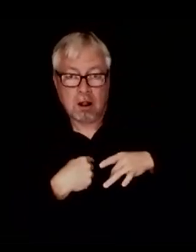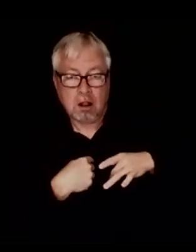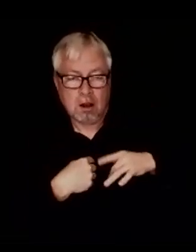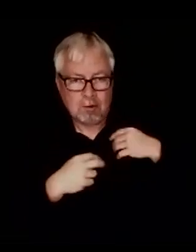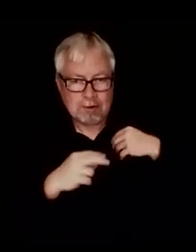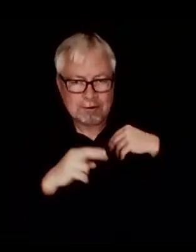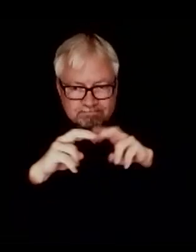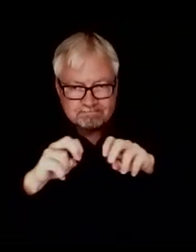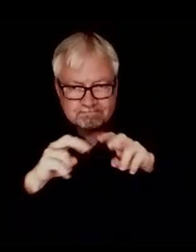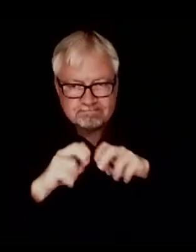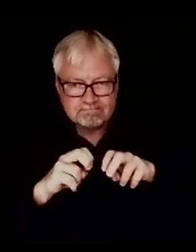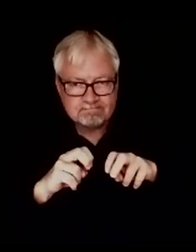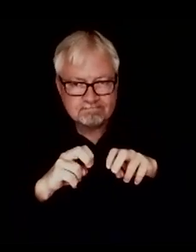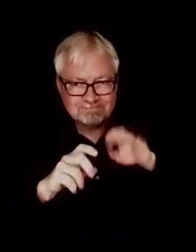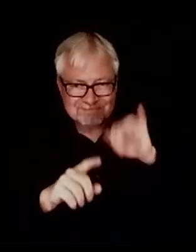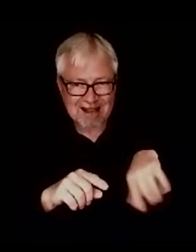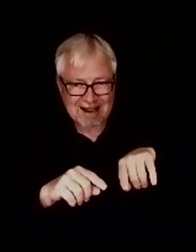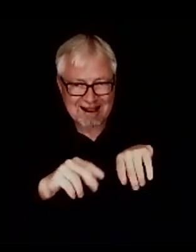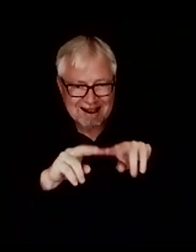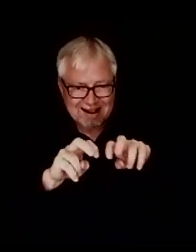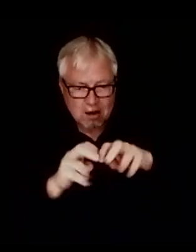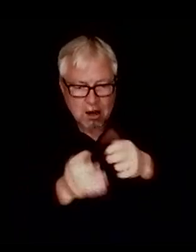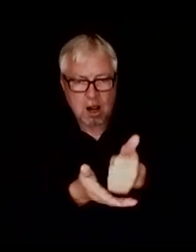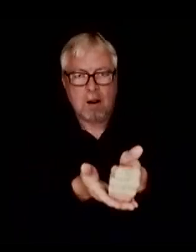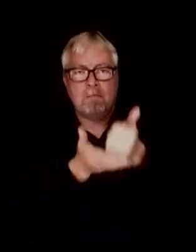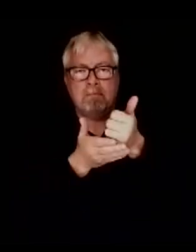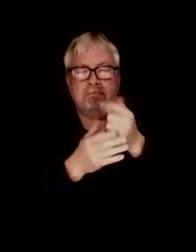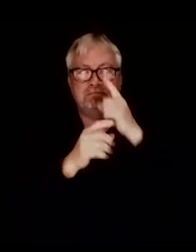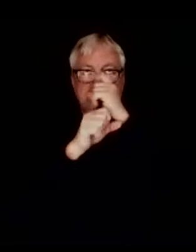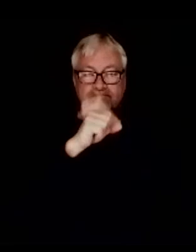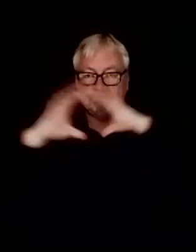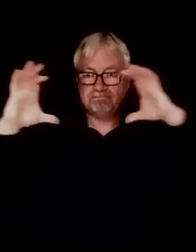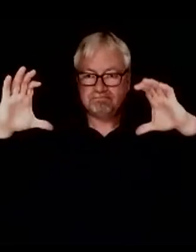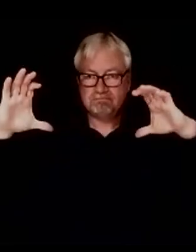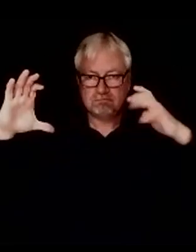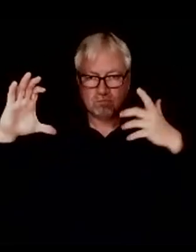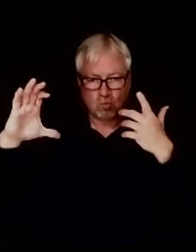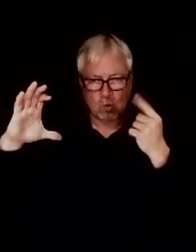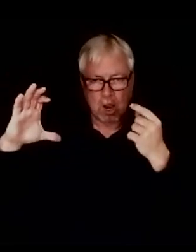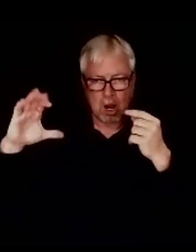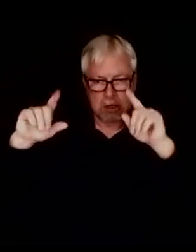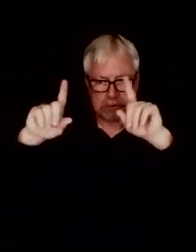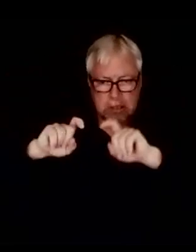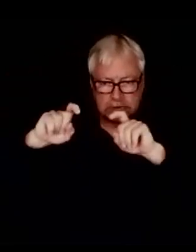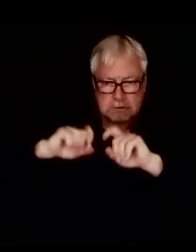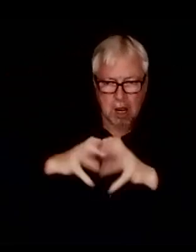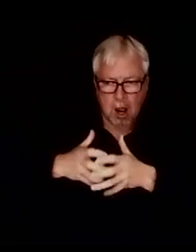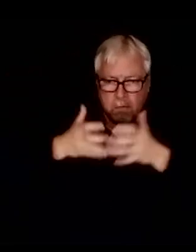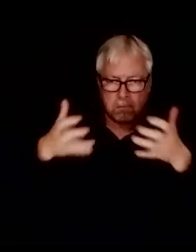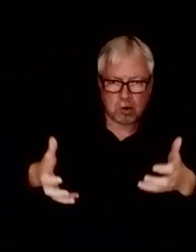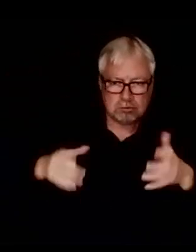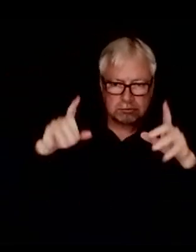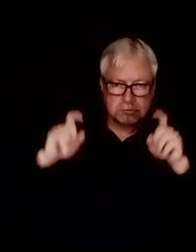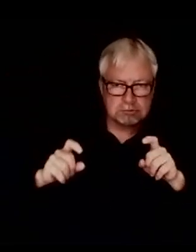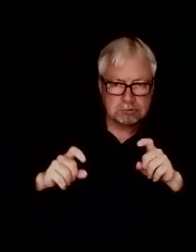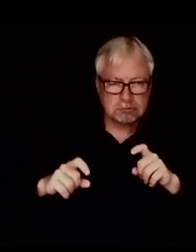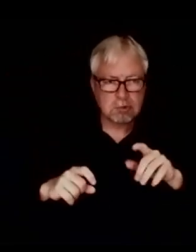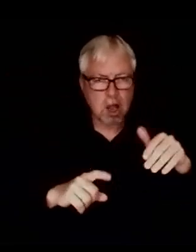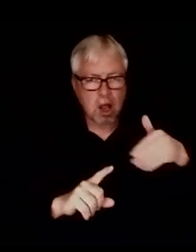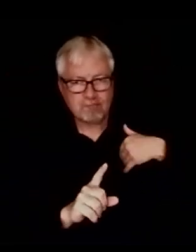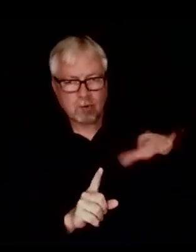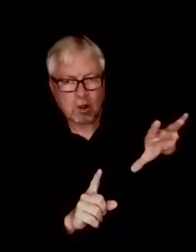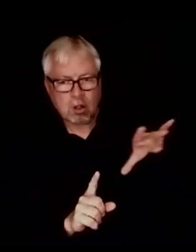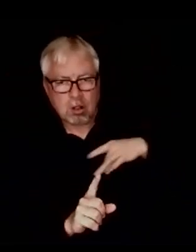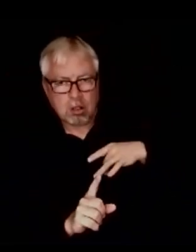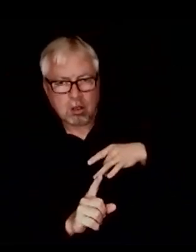of the relationship between the volume of testing and the case finding that we're doing. I believe Chris Erzman's on the line